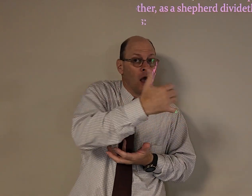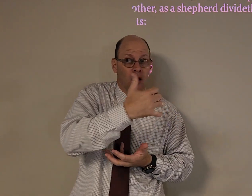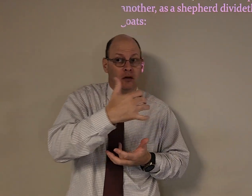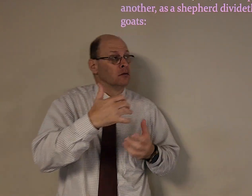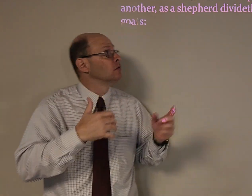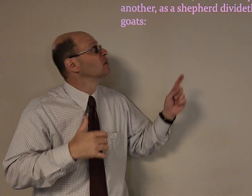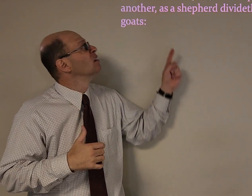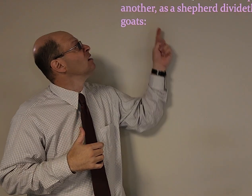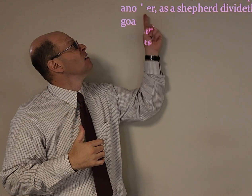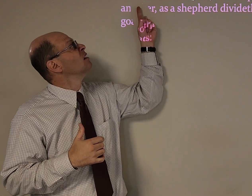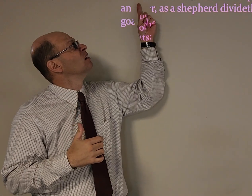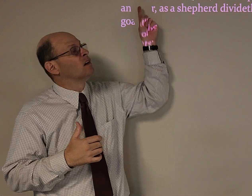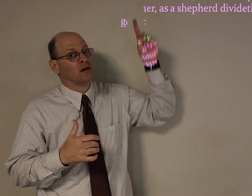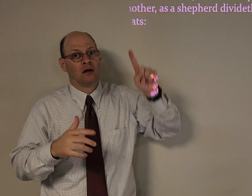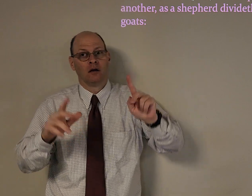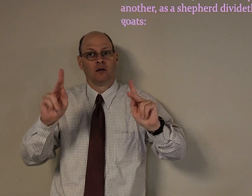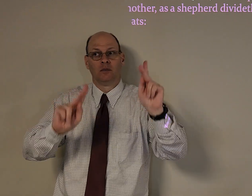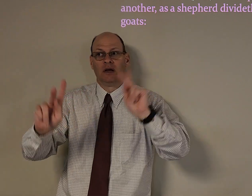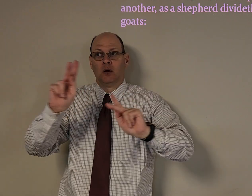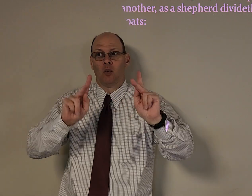Jesus, "shall be gathered all nations."